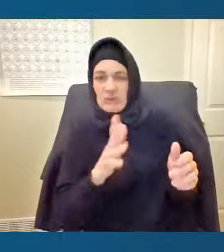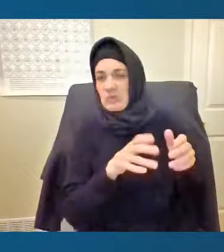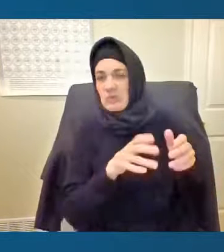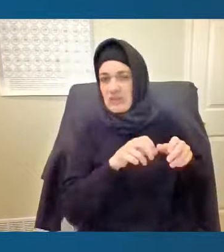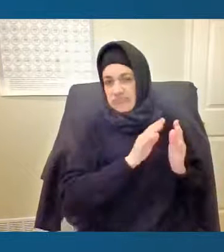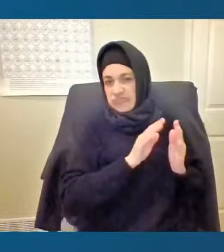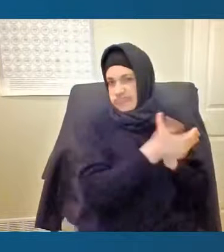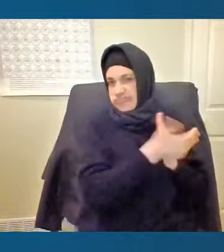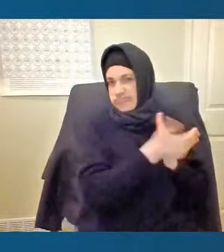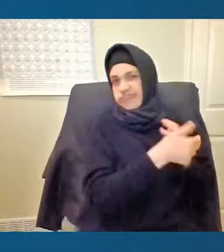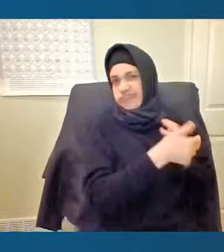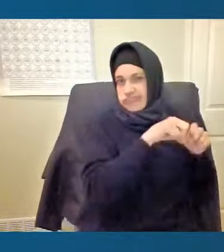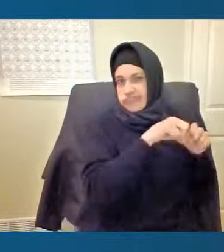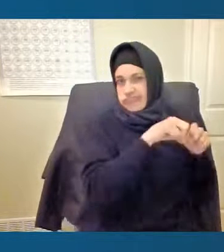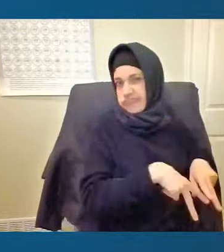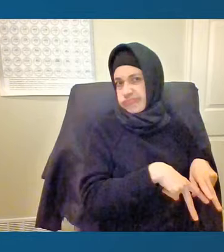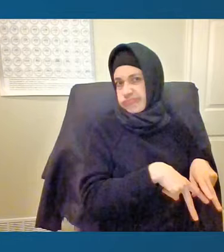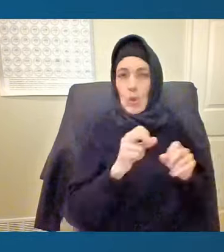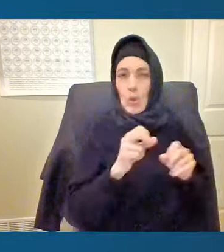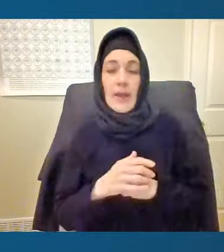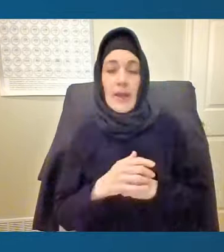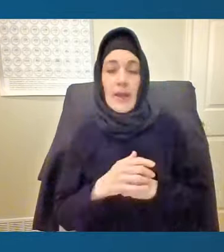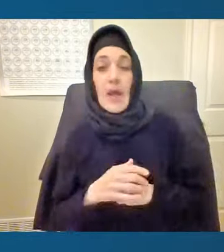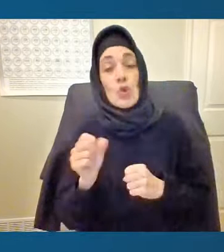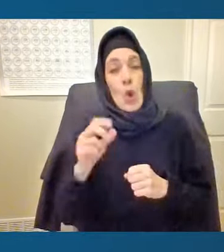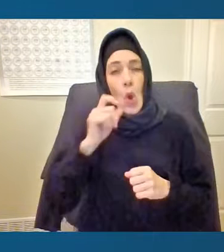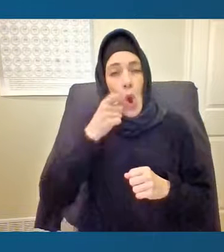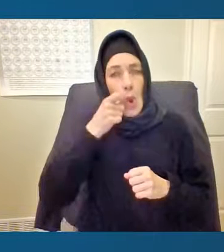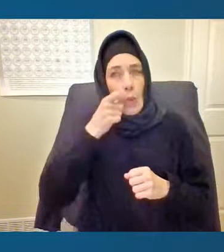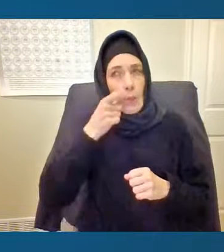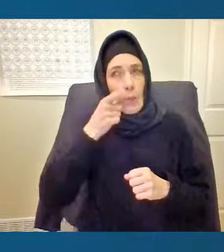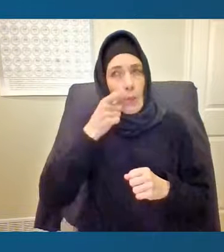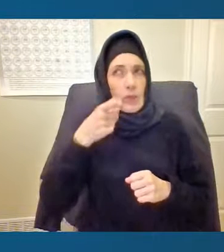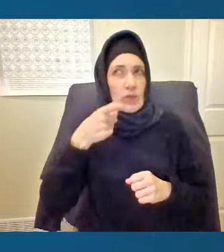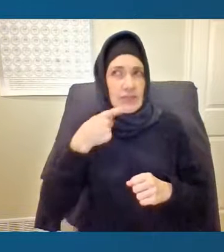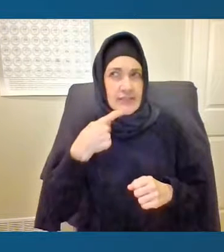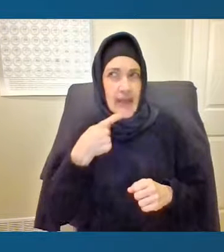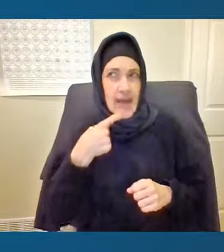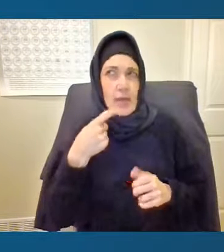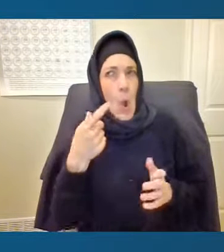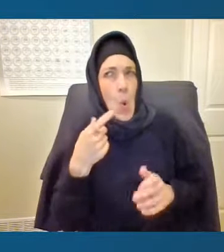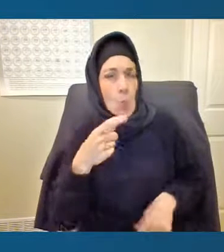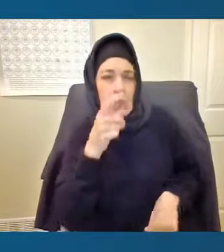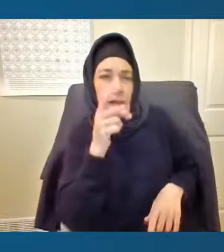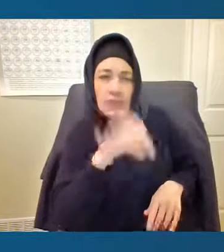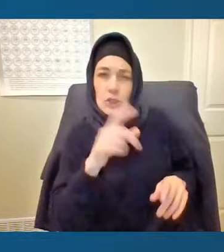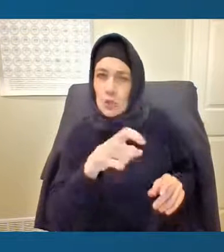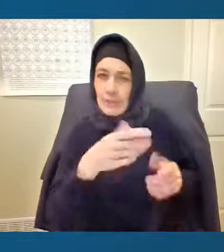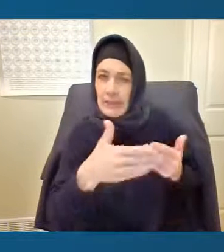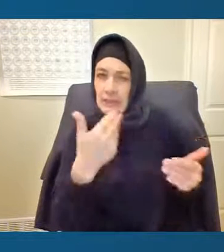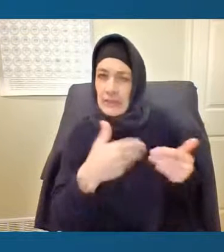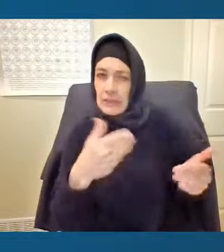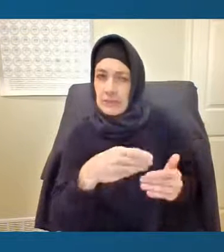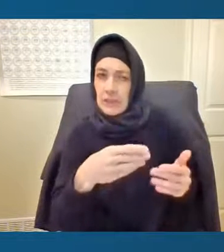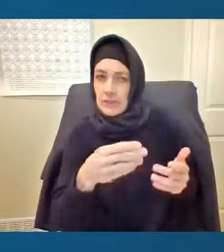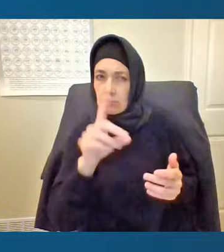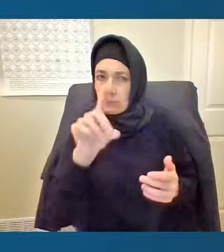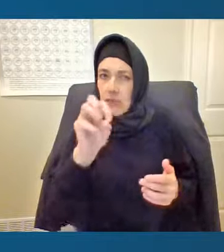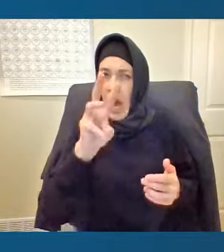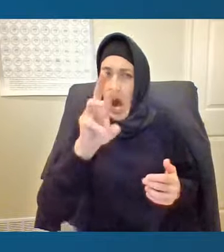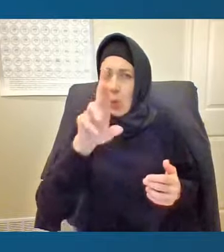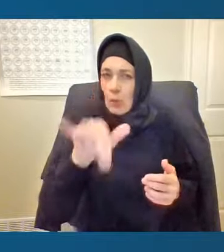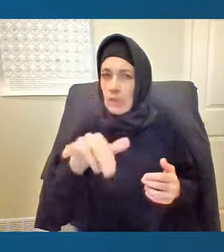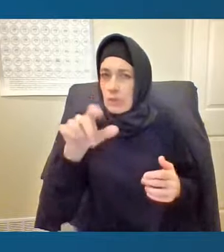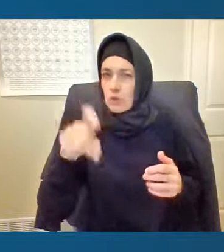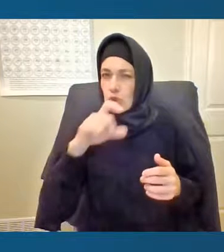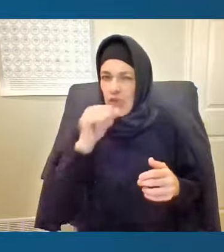easier good deeds are, the harder sins become. Unfortunately, our communities have flipped that all over, but whatever. So he got